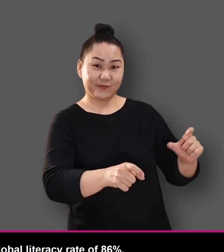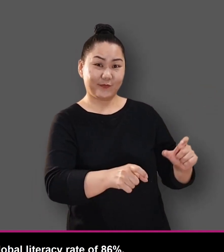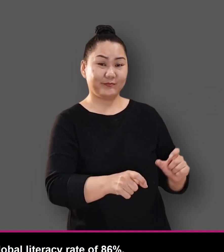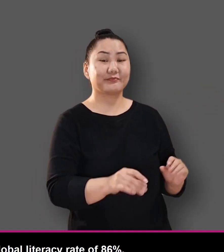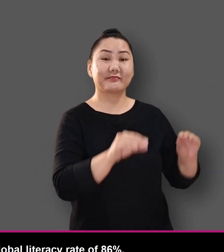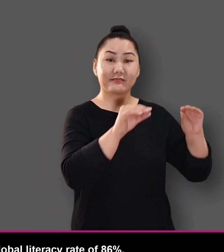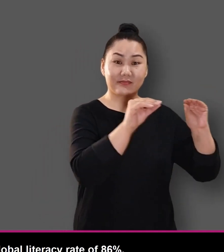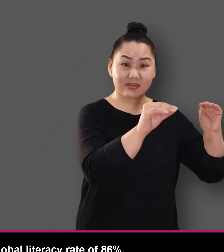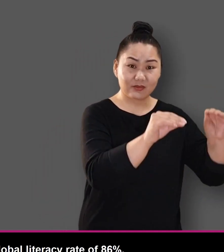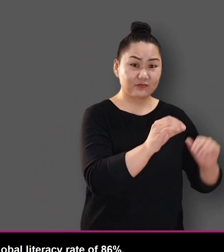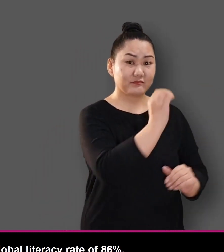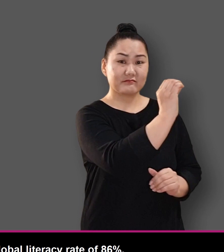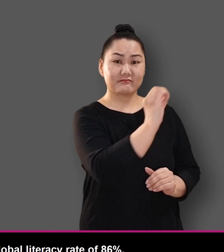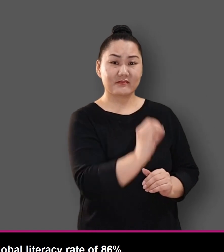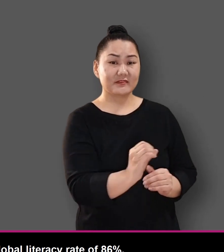rate of 86%.